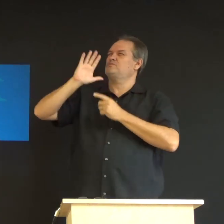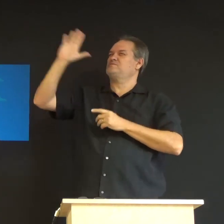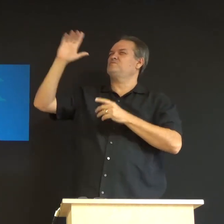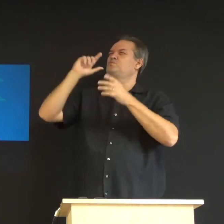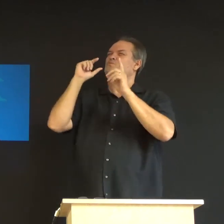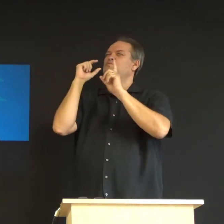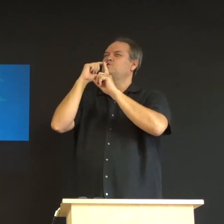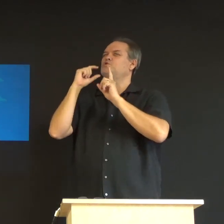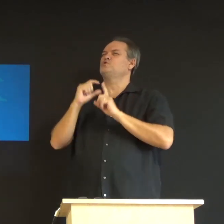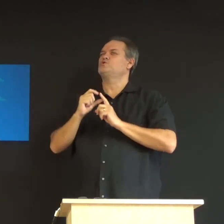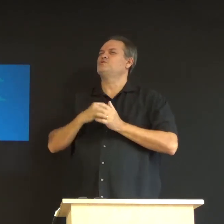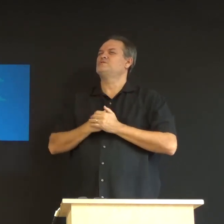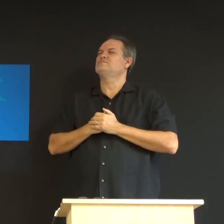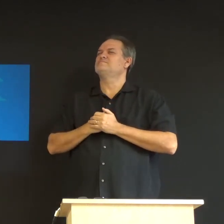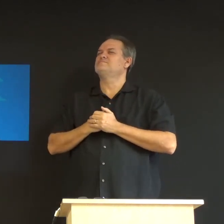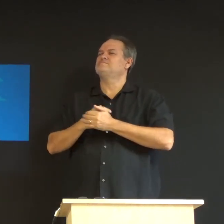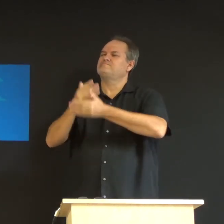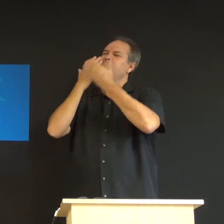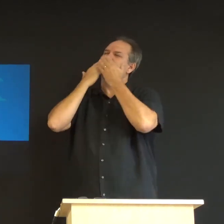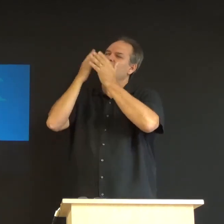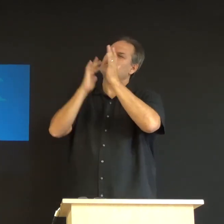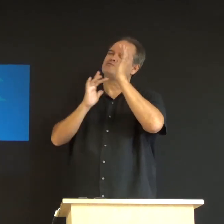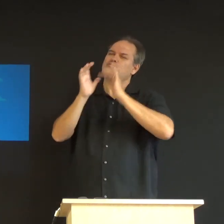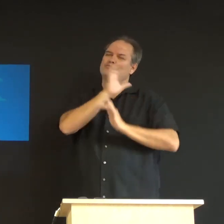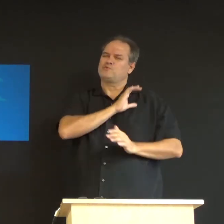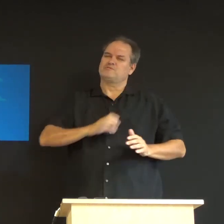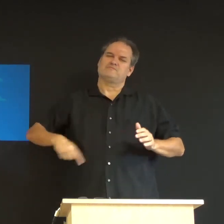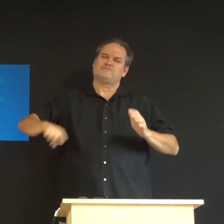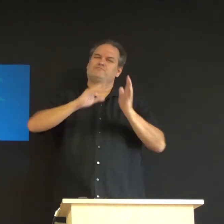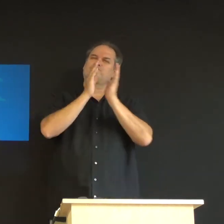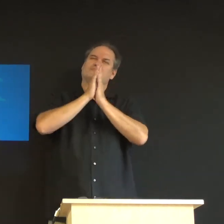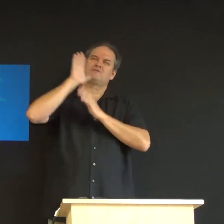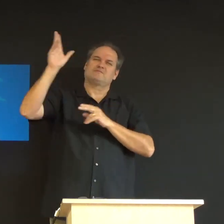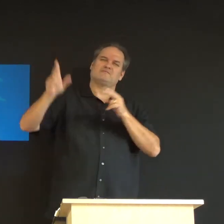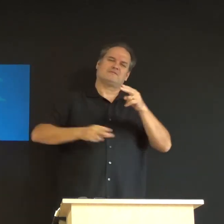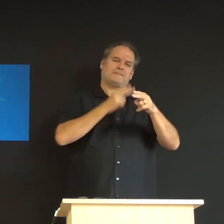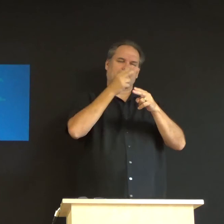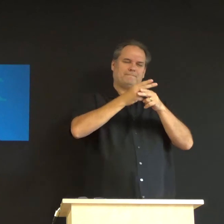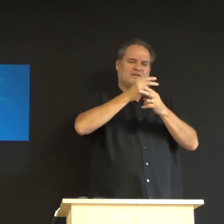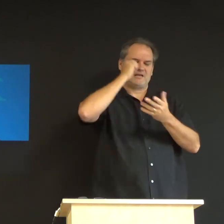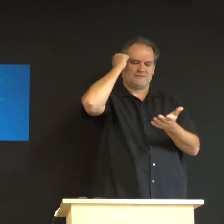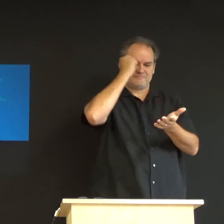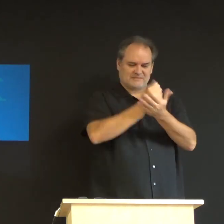our attention to you and to your word. Thank you in Jesus Christ, my name is Brad.